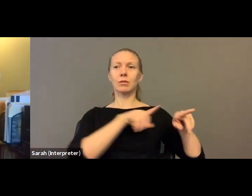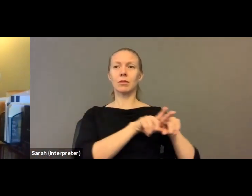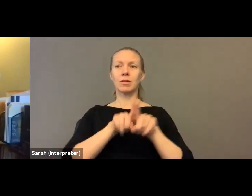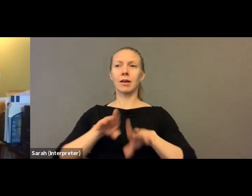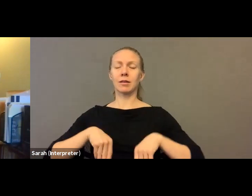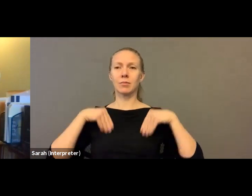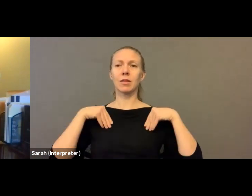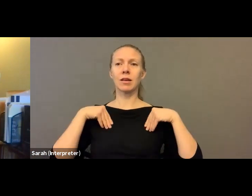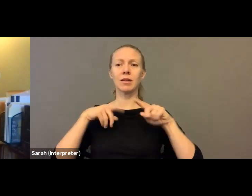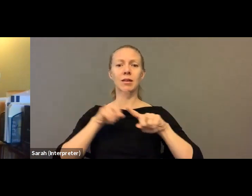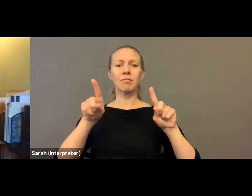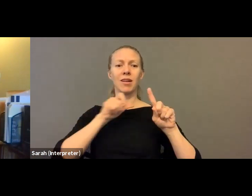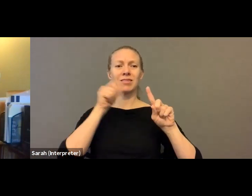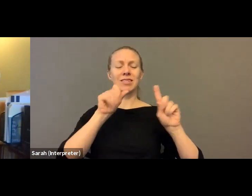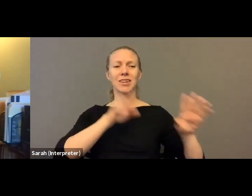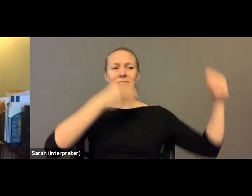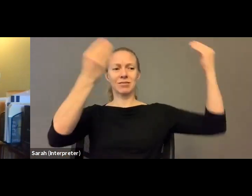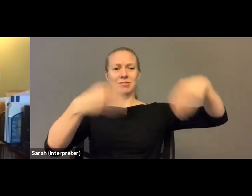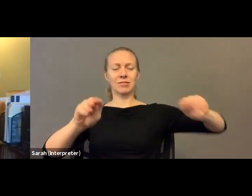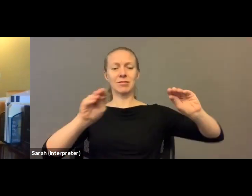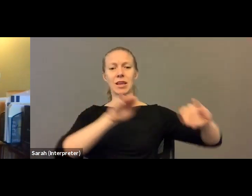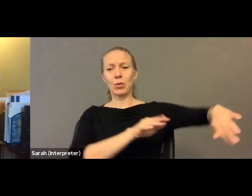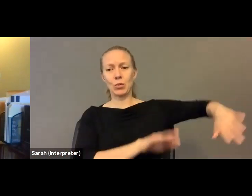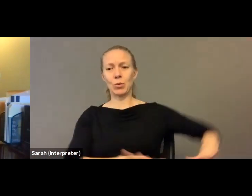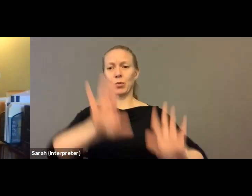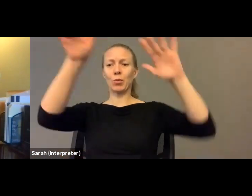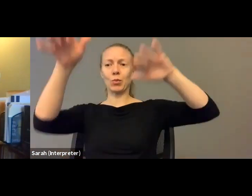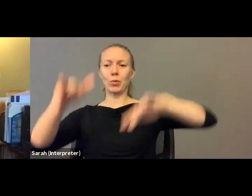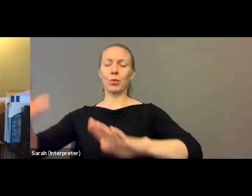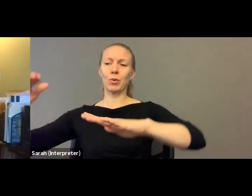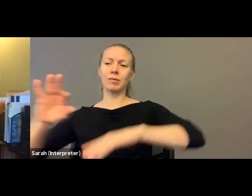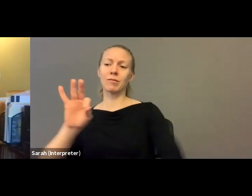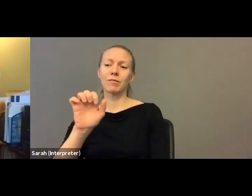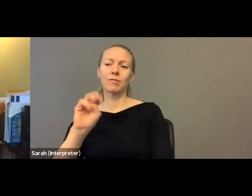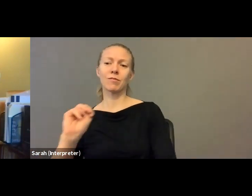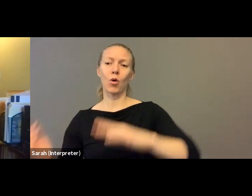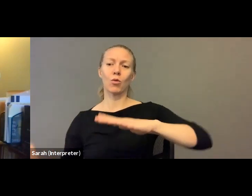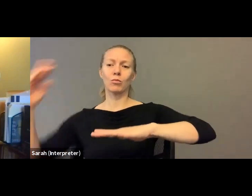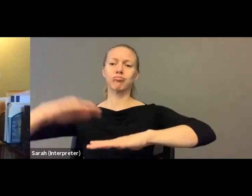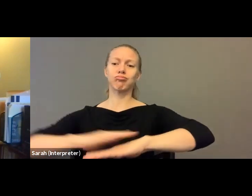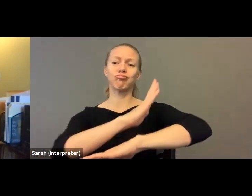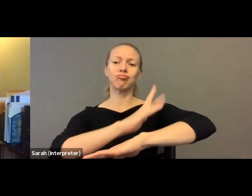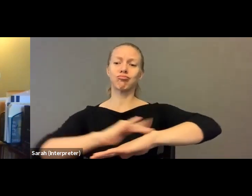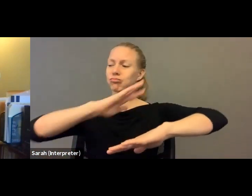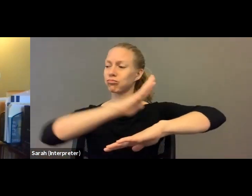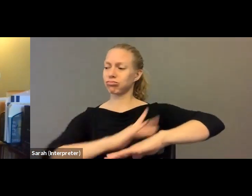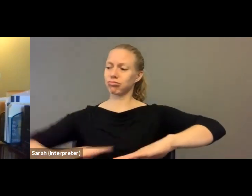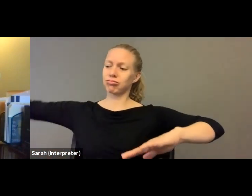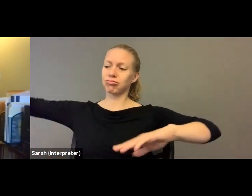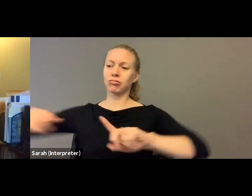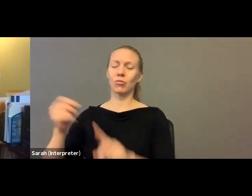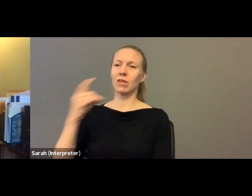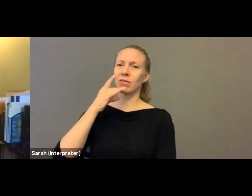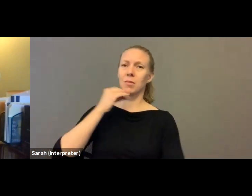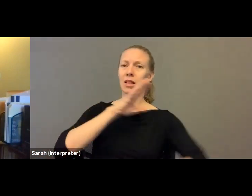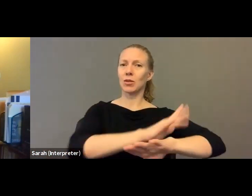rears up on legs, foam flower legs, banished from the light legs with the deep, wide